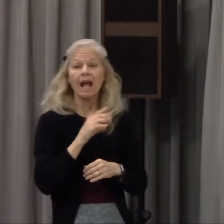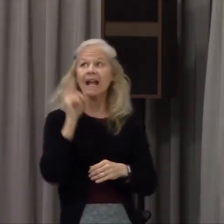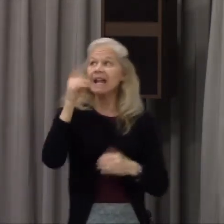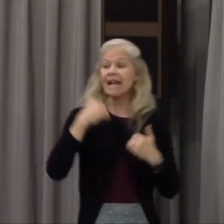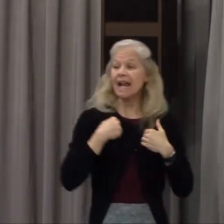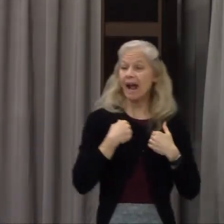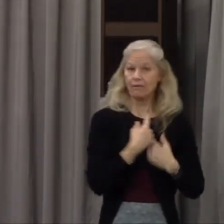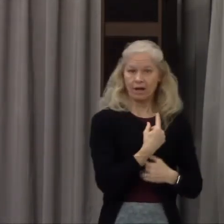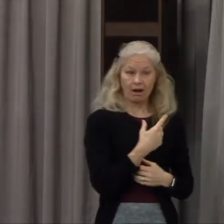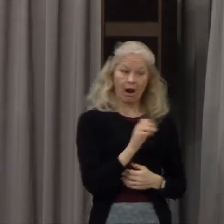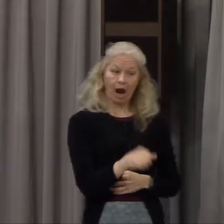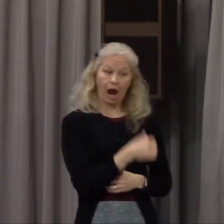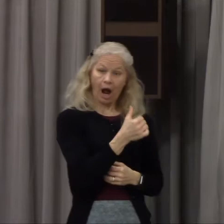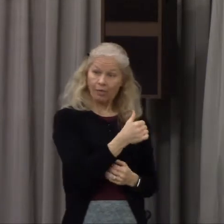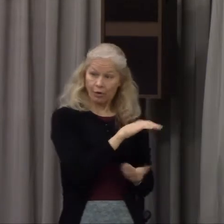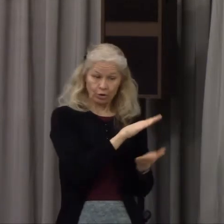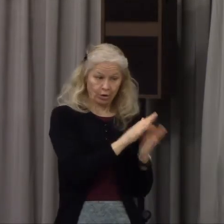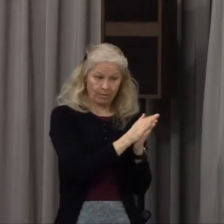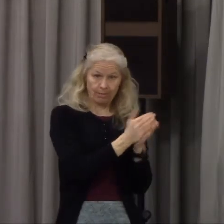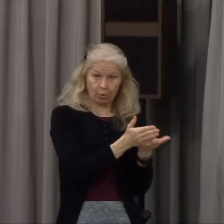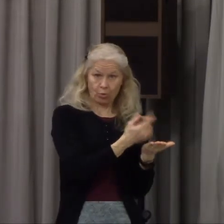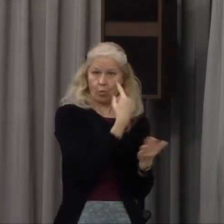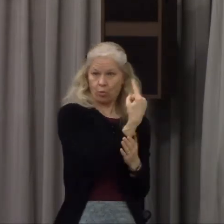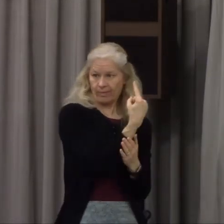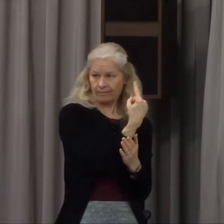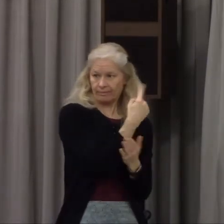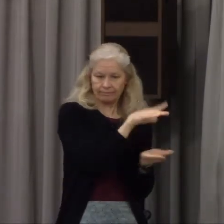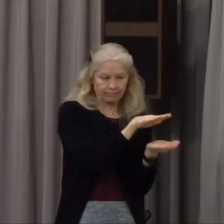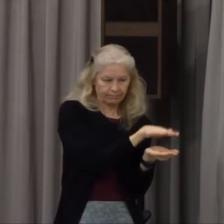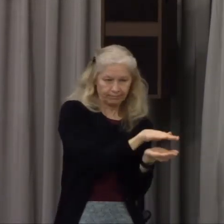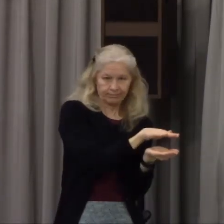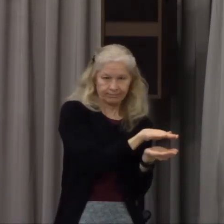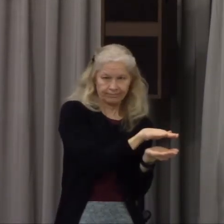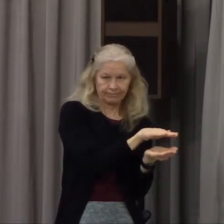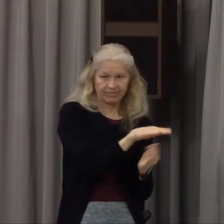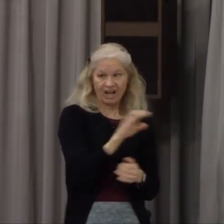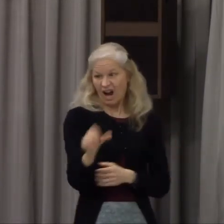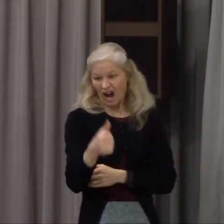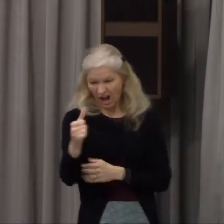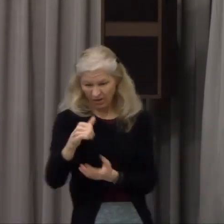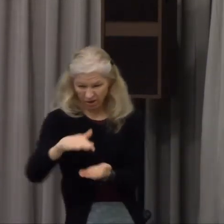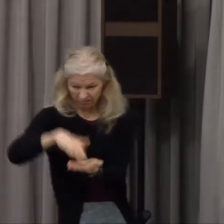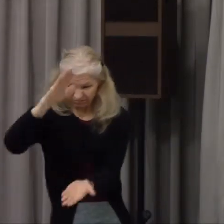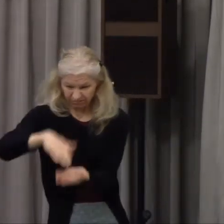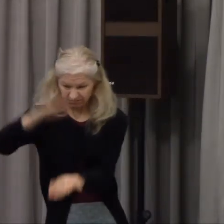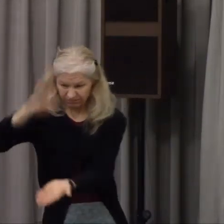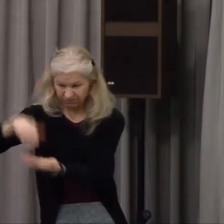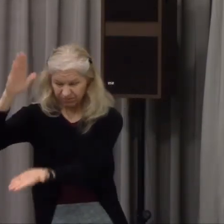See, because those who rejected the gospel, here's what they said in their heart. I don't need Jesus. Sure.